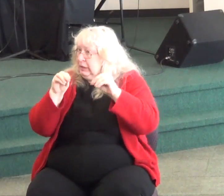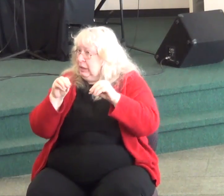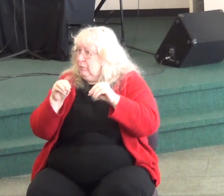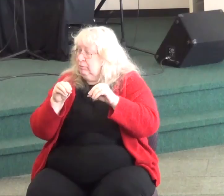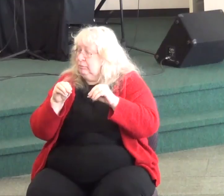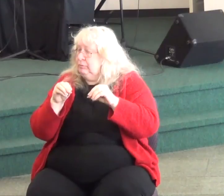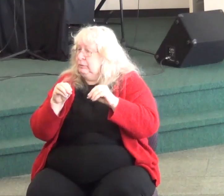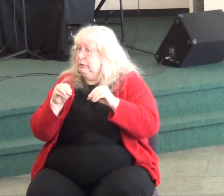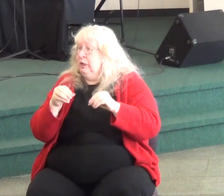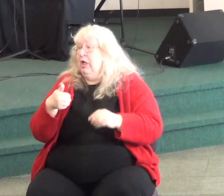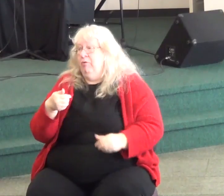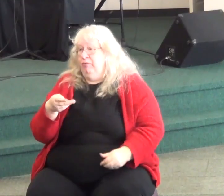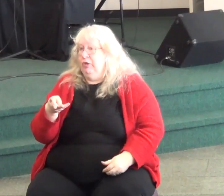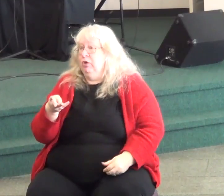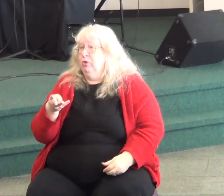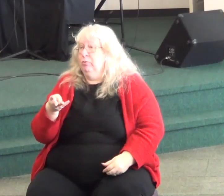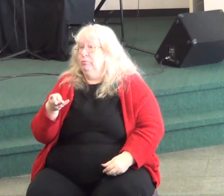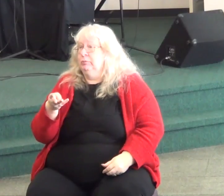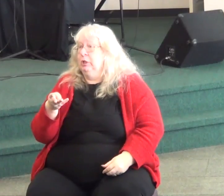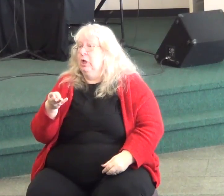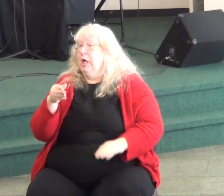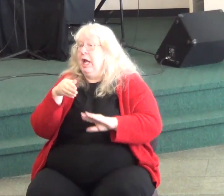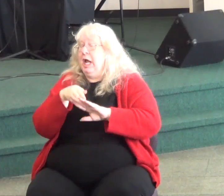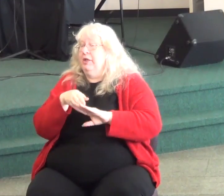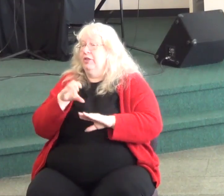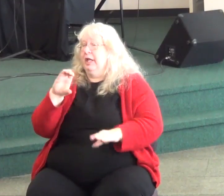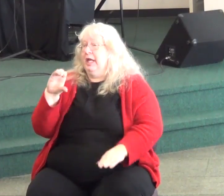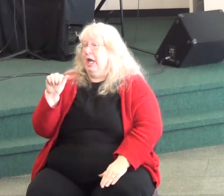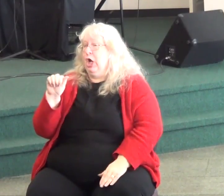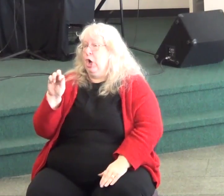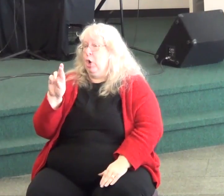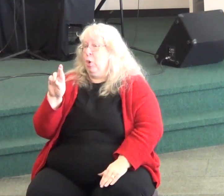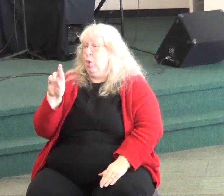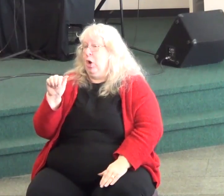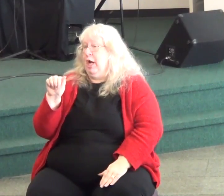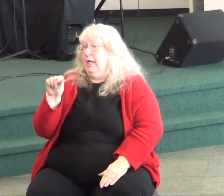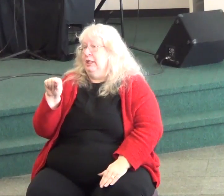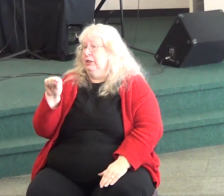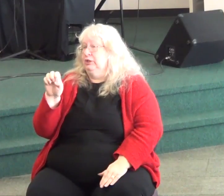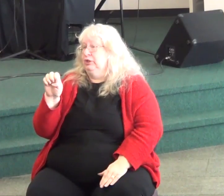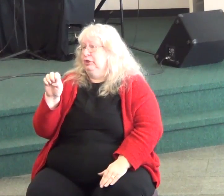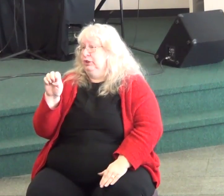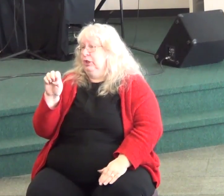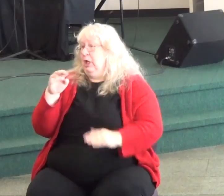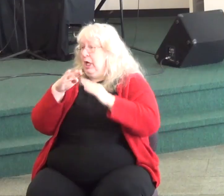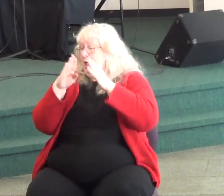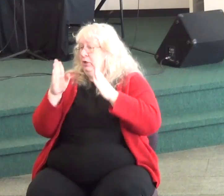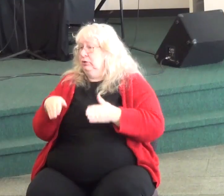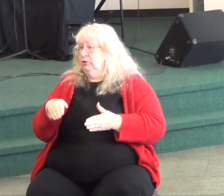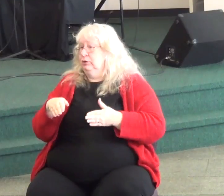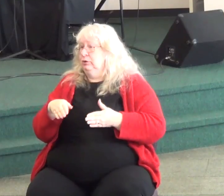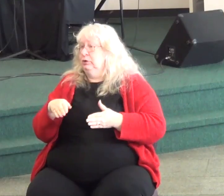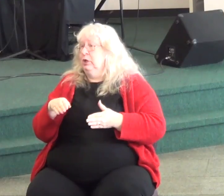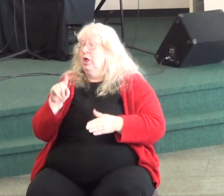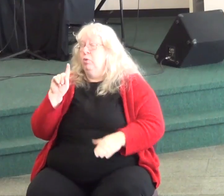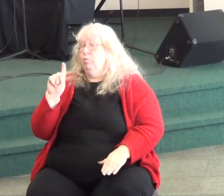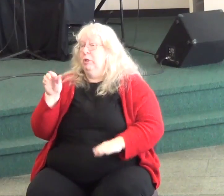couple of them are out here at the Carriage House. And Anna is out here at the Drake Terrace Apartments on